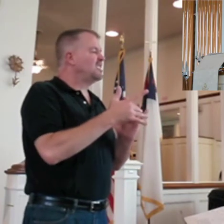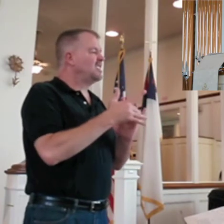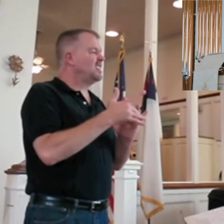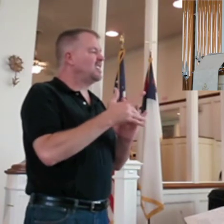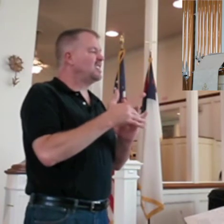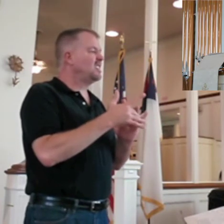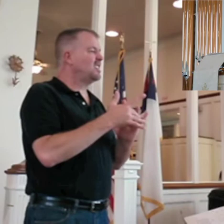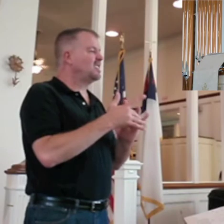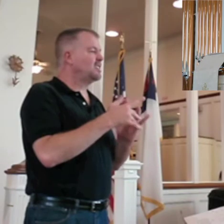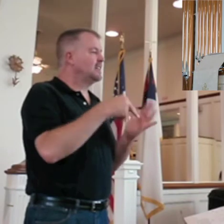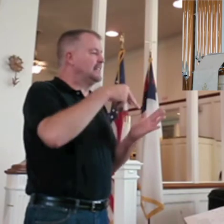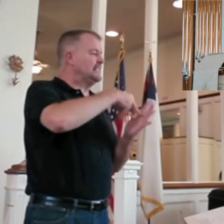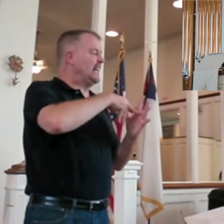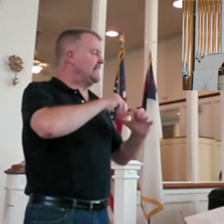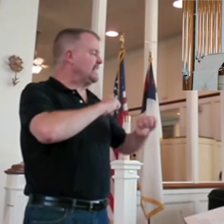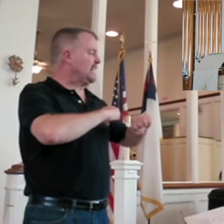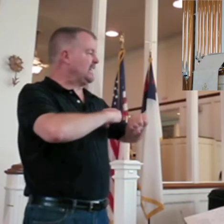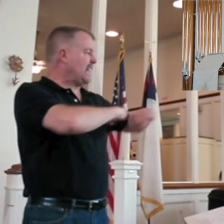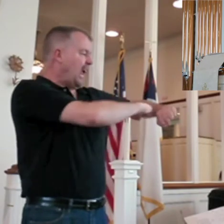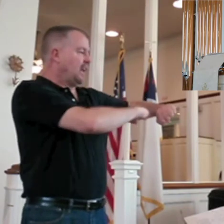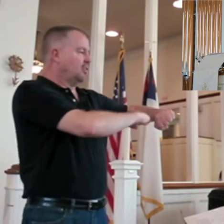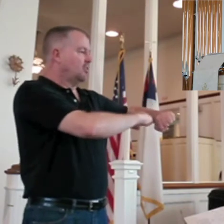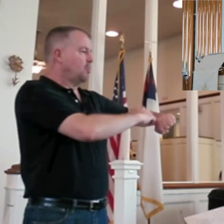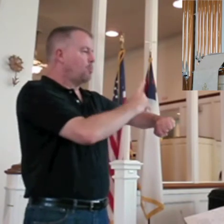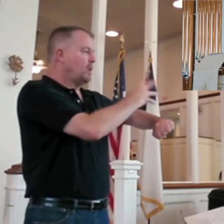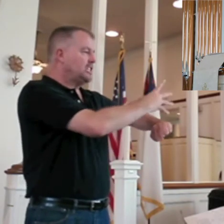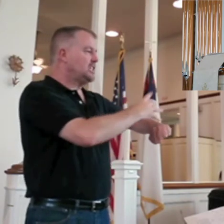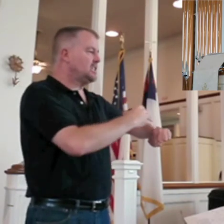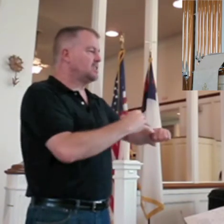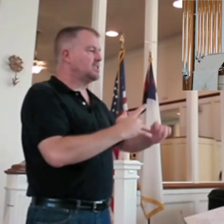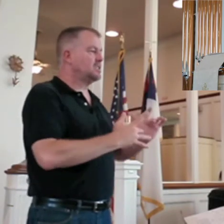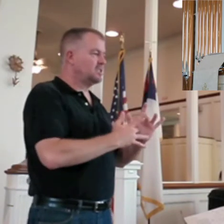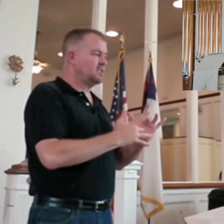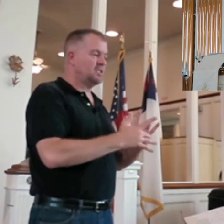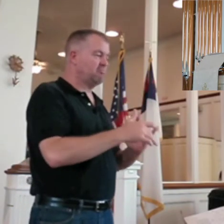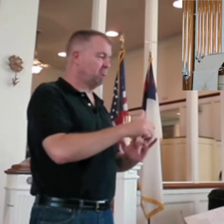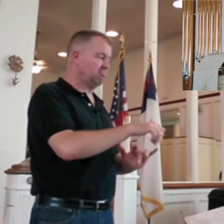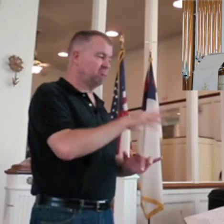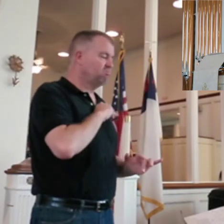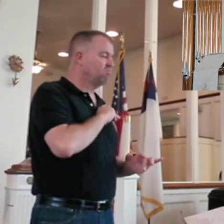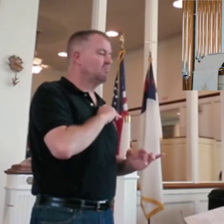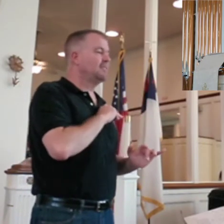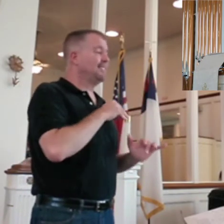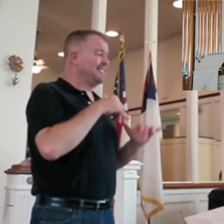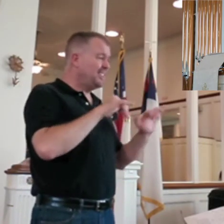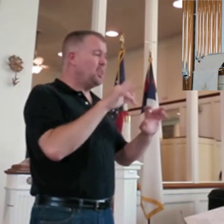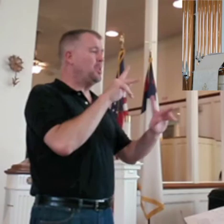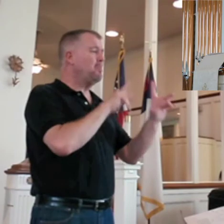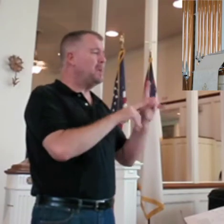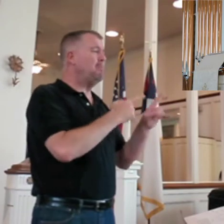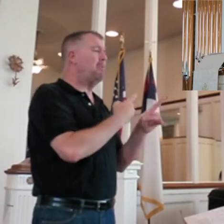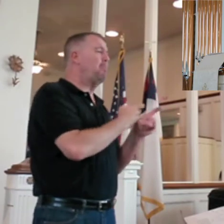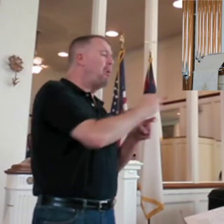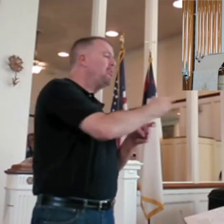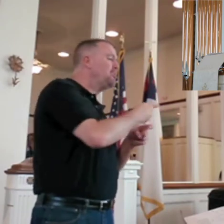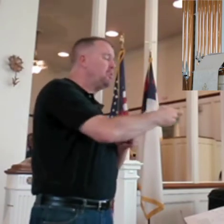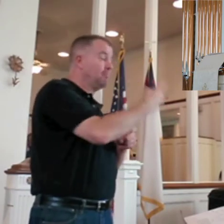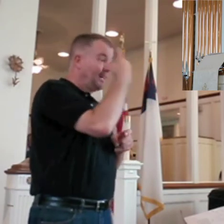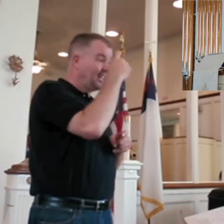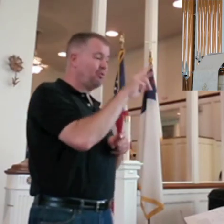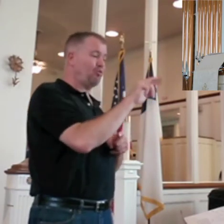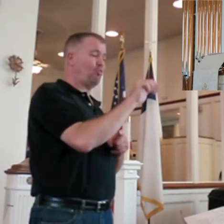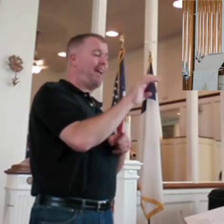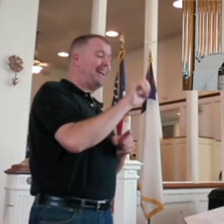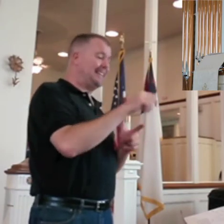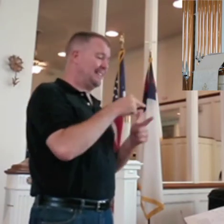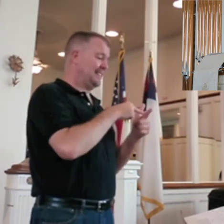Jesus is standing against prejudice. It's hard to believe there will be still people persecuted for